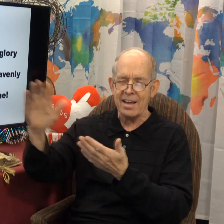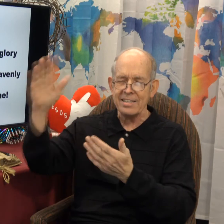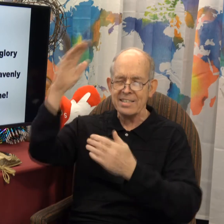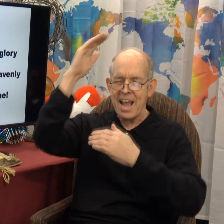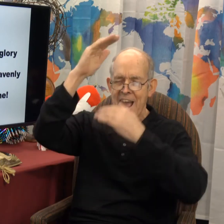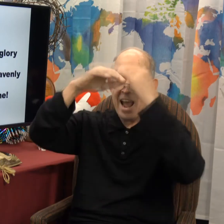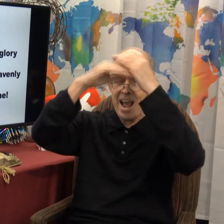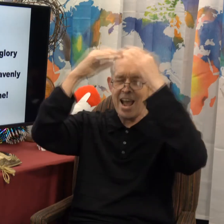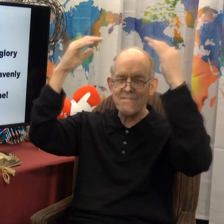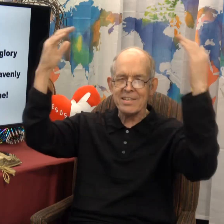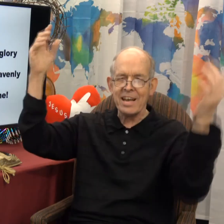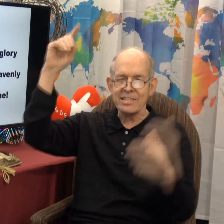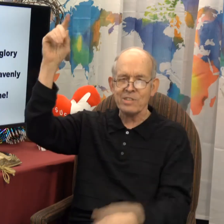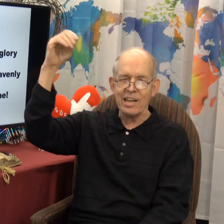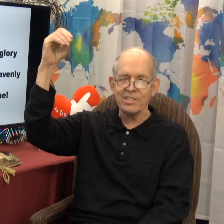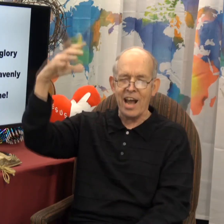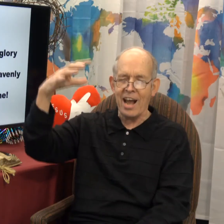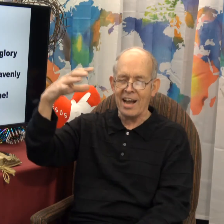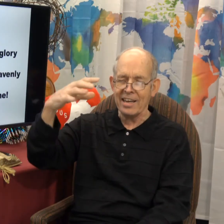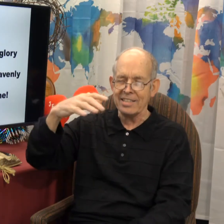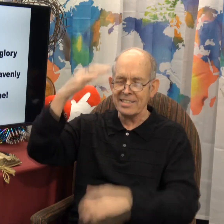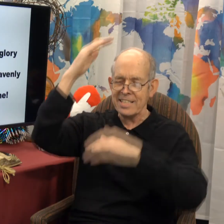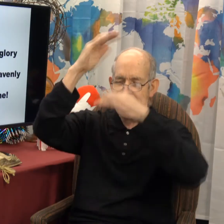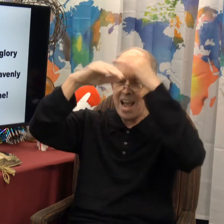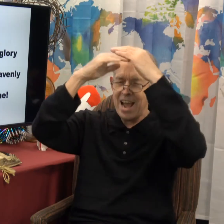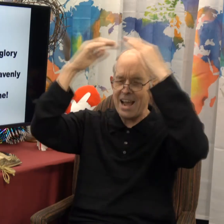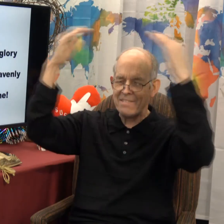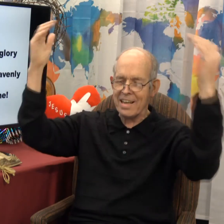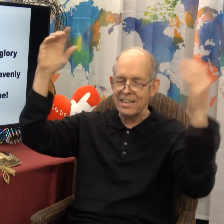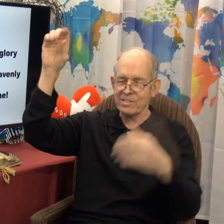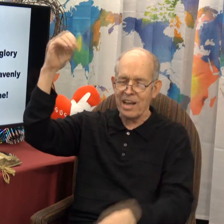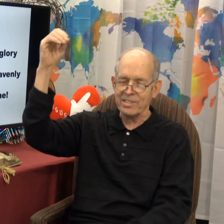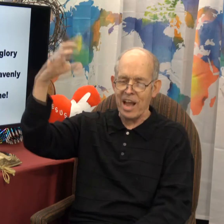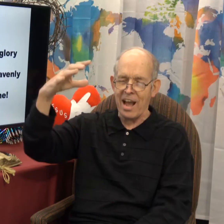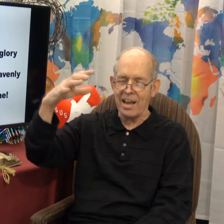divine. Everybody's Jason. Everybody's Jason.